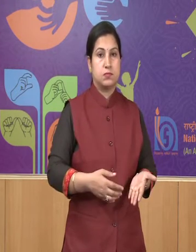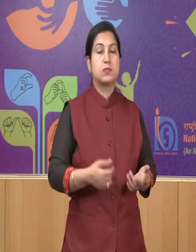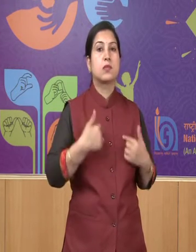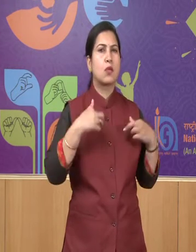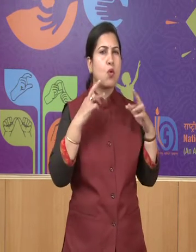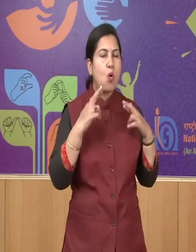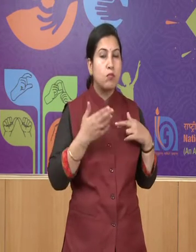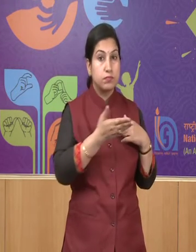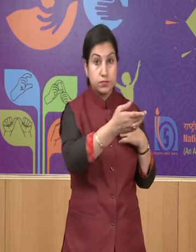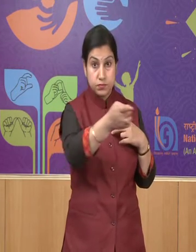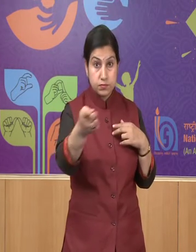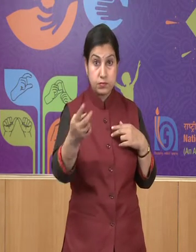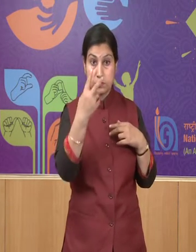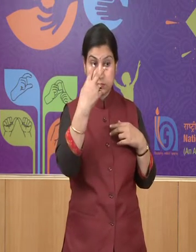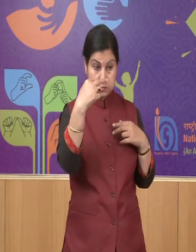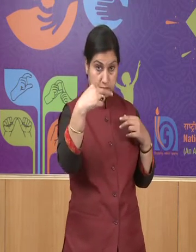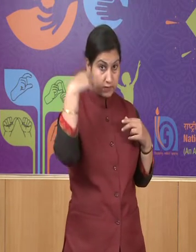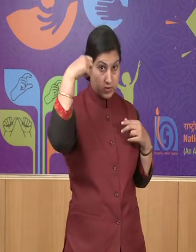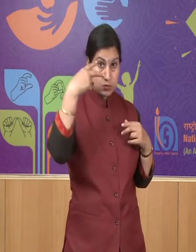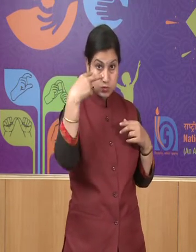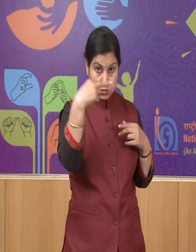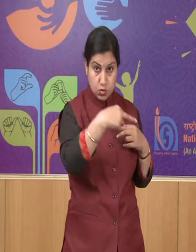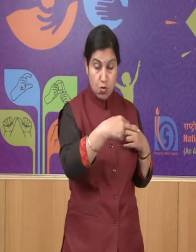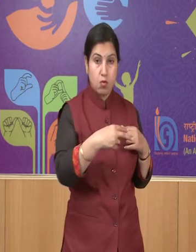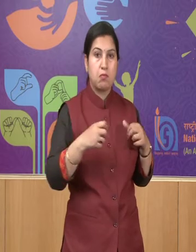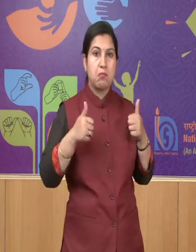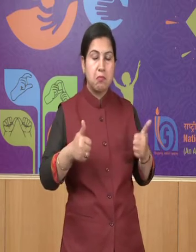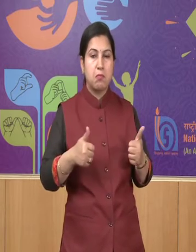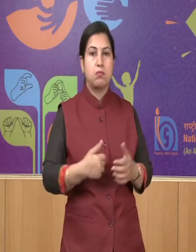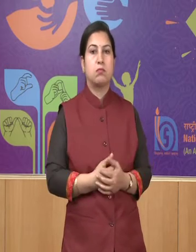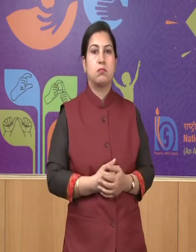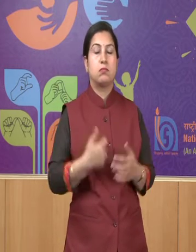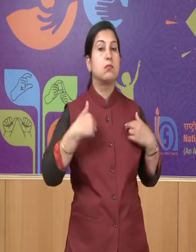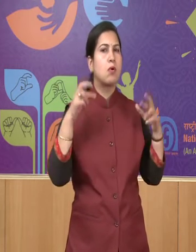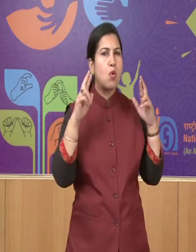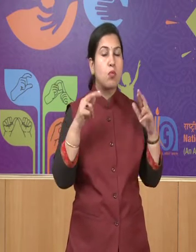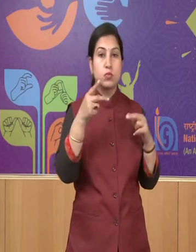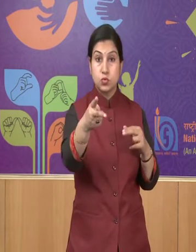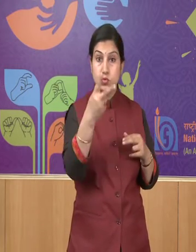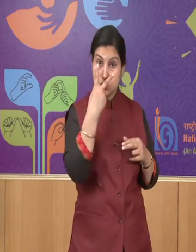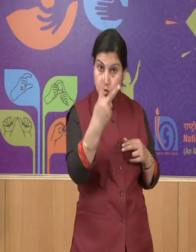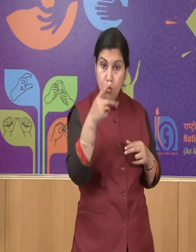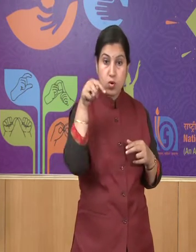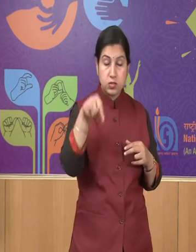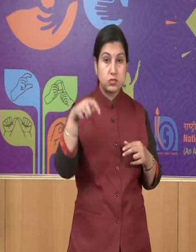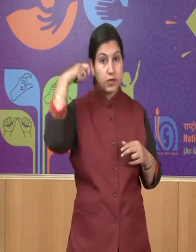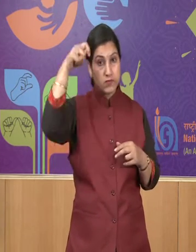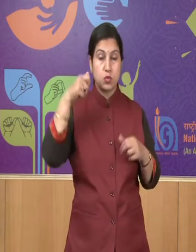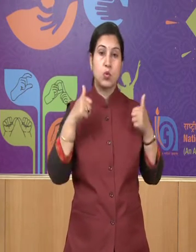liked watching it and understood all the points clearly.